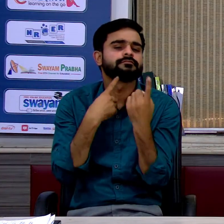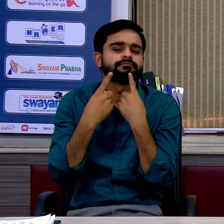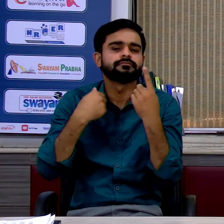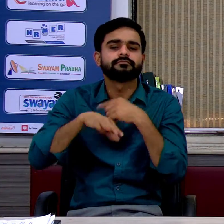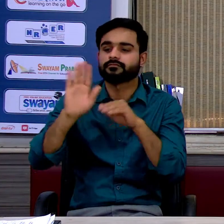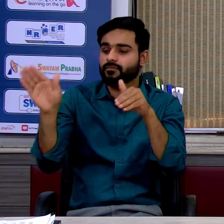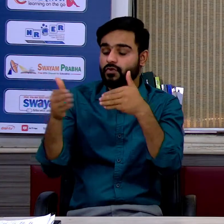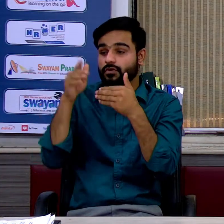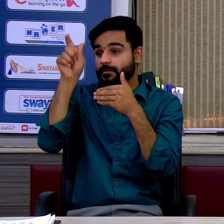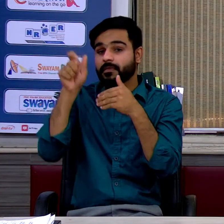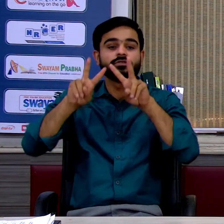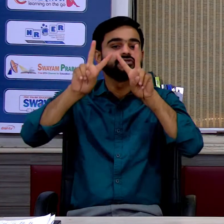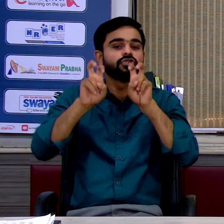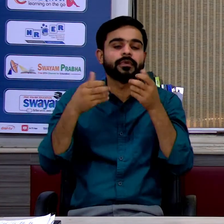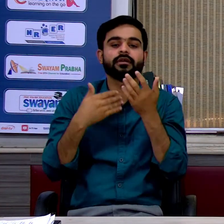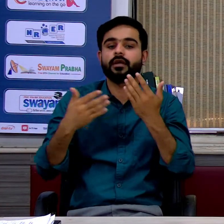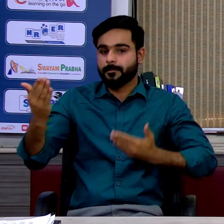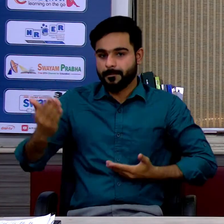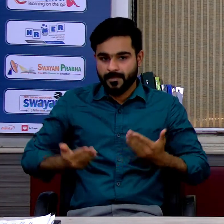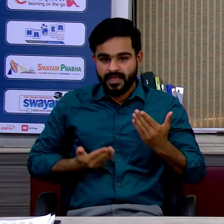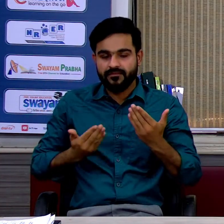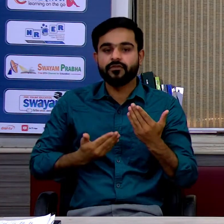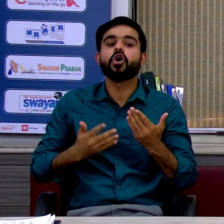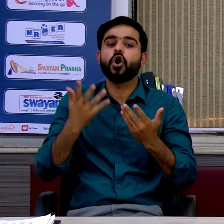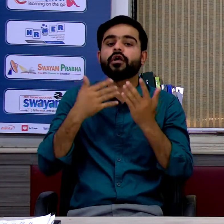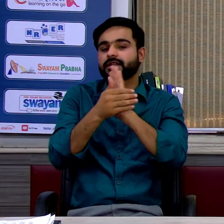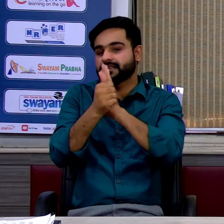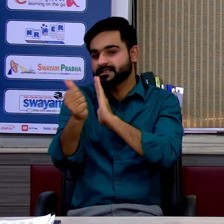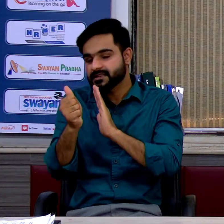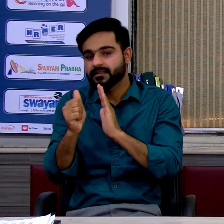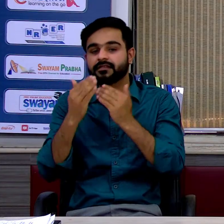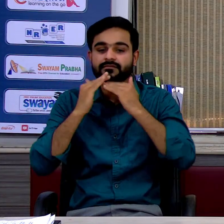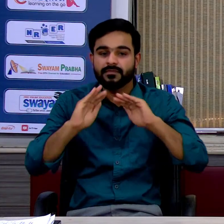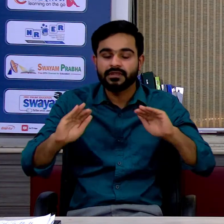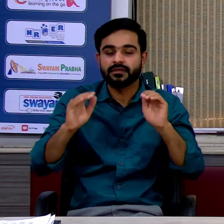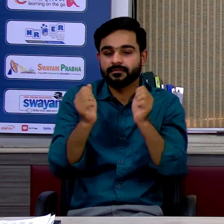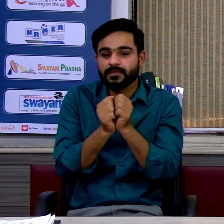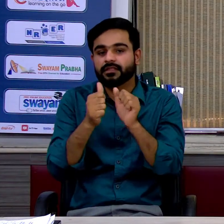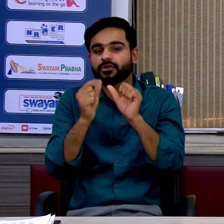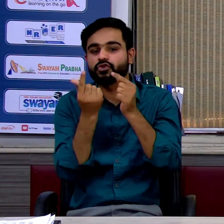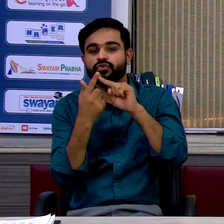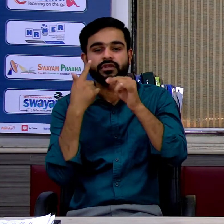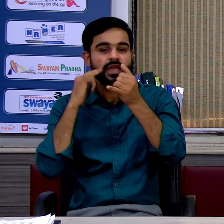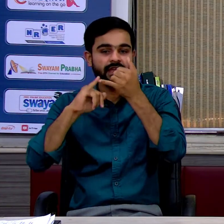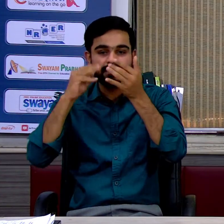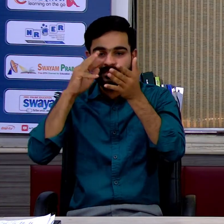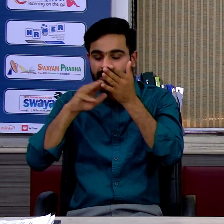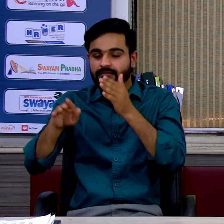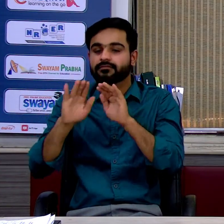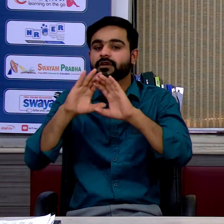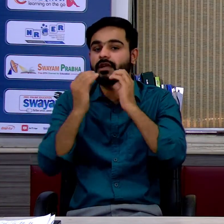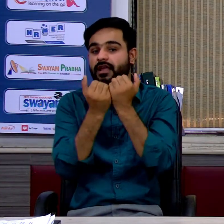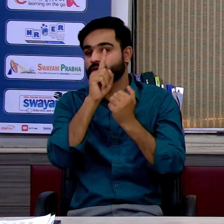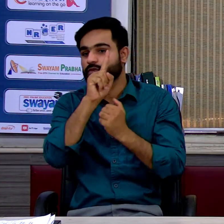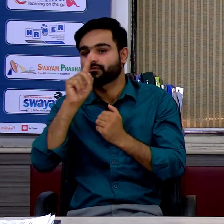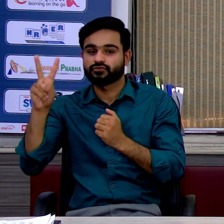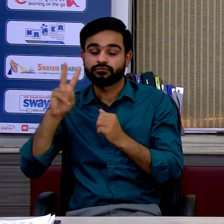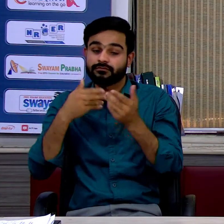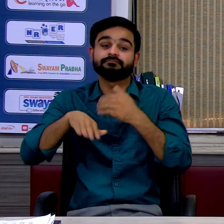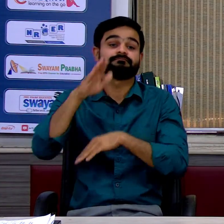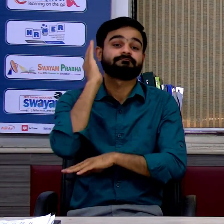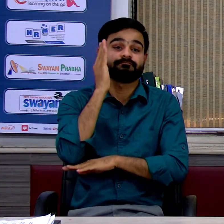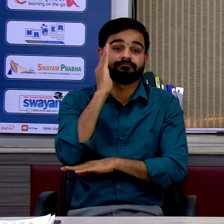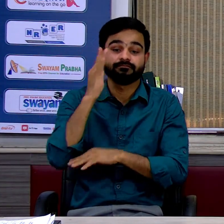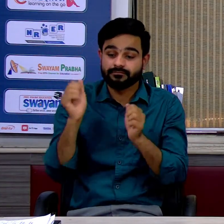let me introduce the topic to you all, behavior and daily skill, children with autism in class 1 and 2. So basically this session is going to